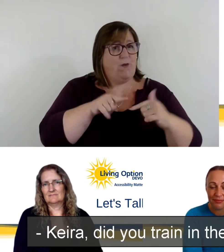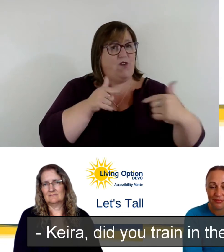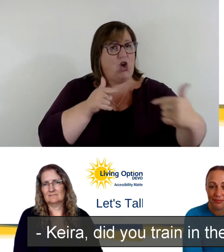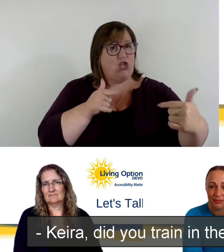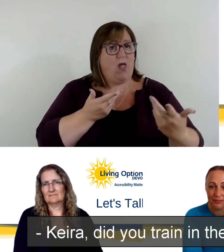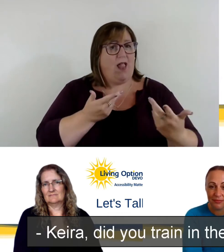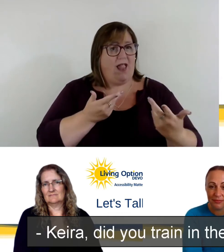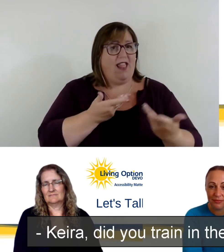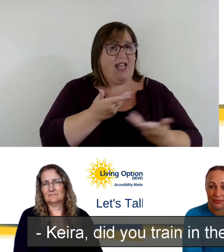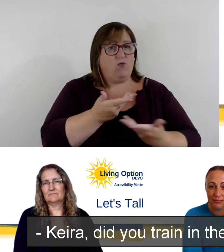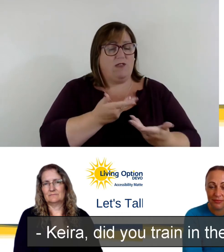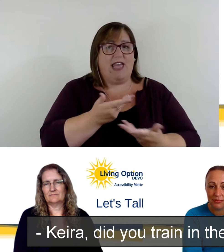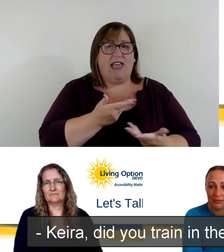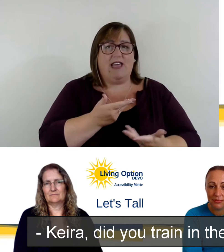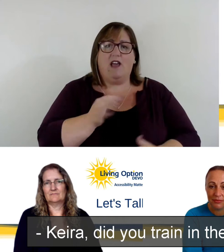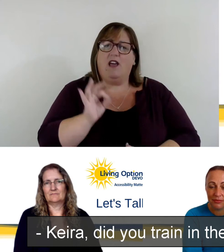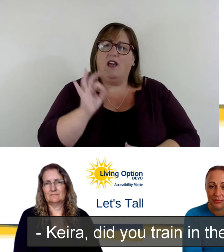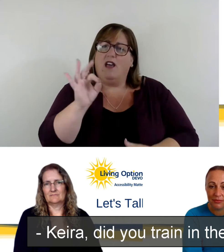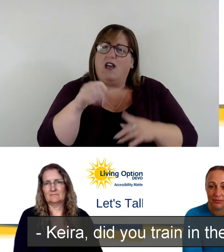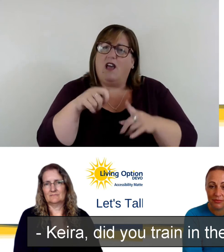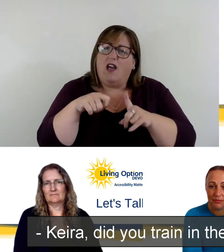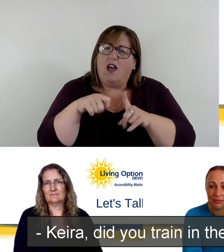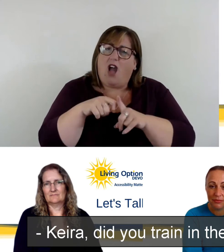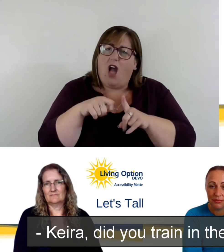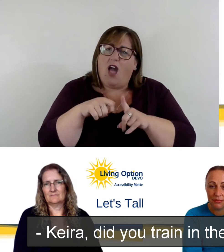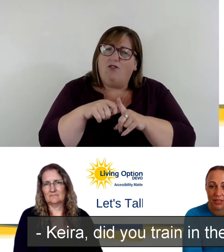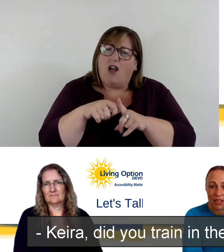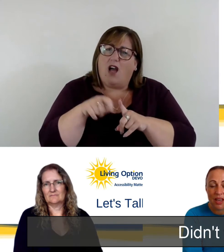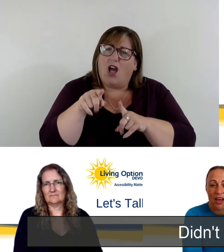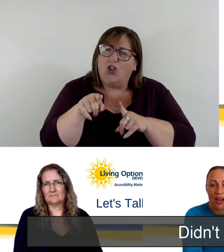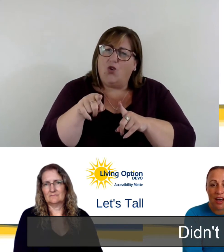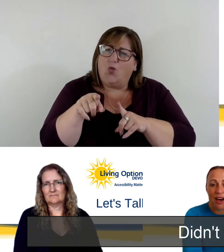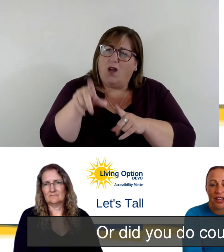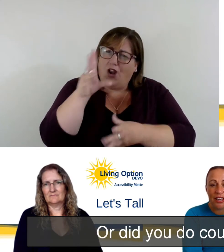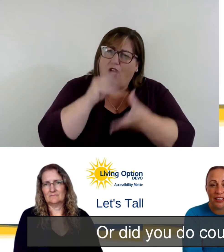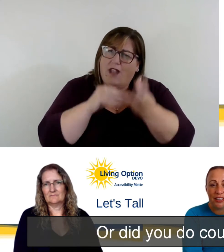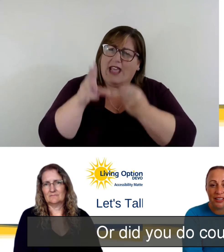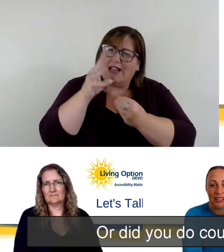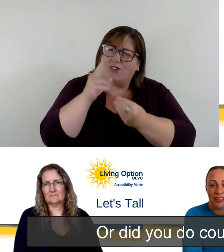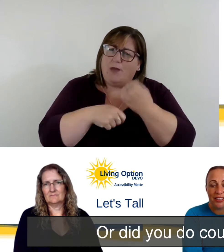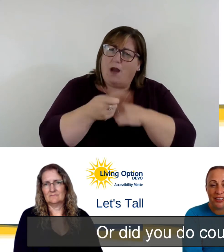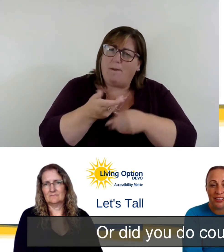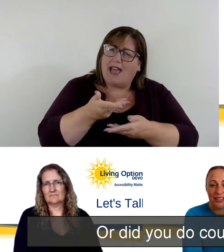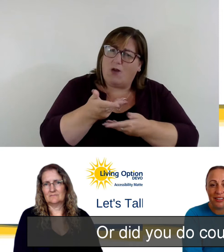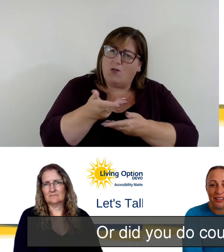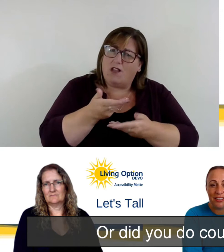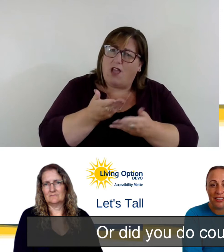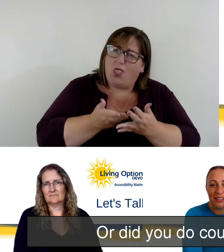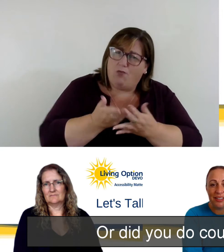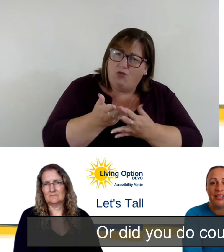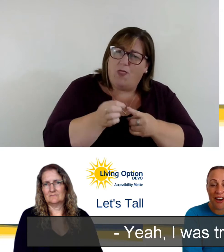Keira, did you train in the midst of the pandemic, didn't you? Or did you do counselling